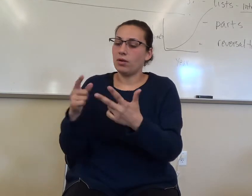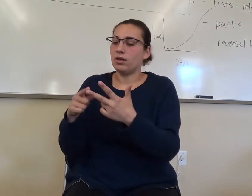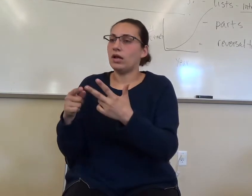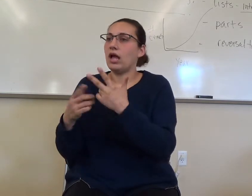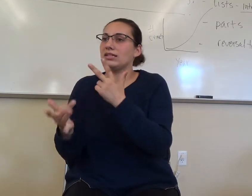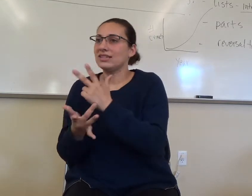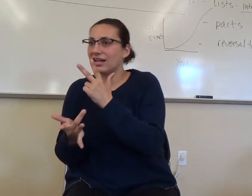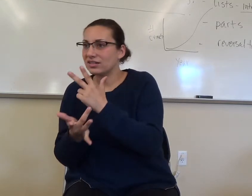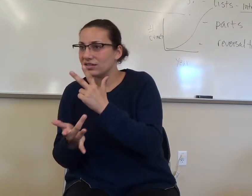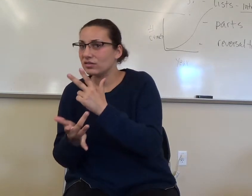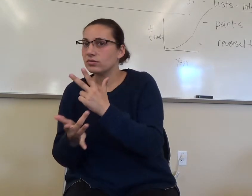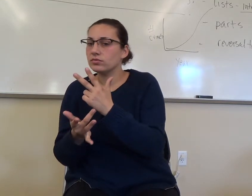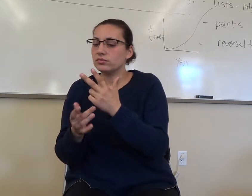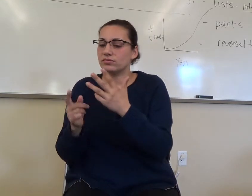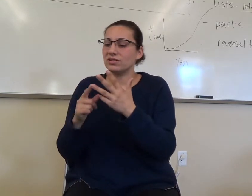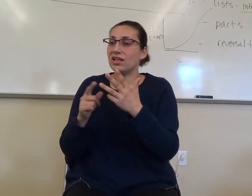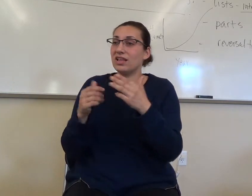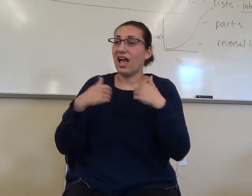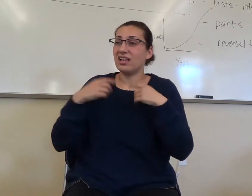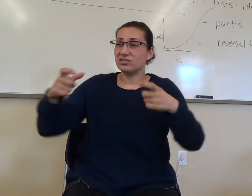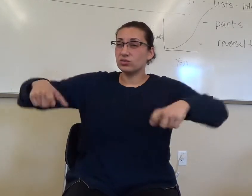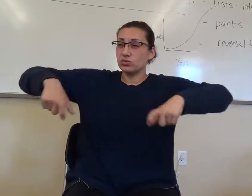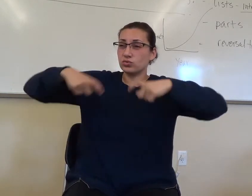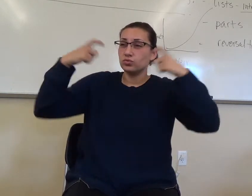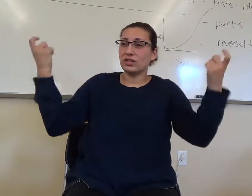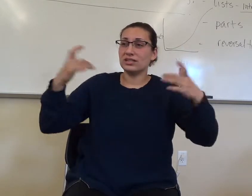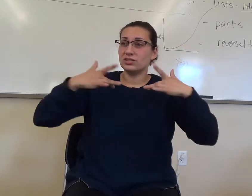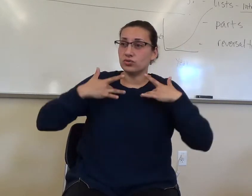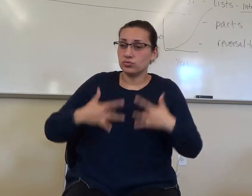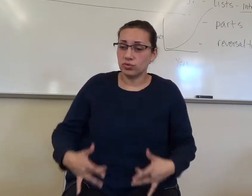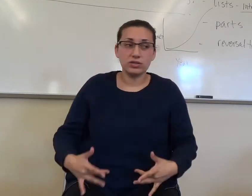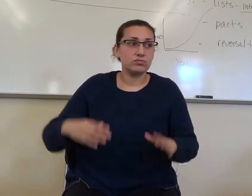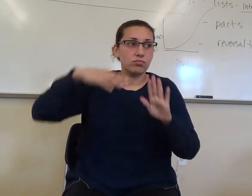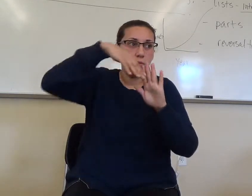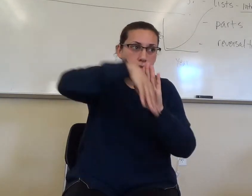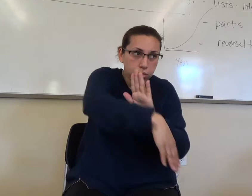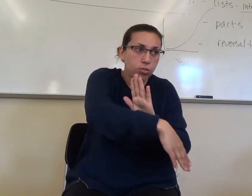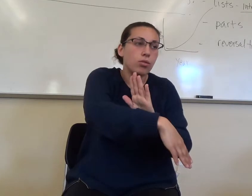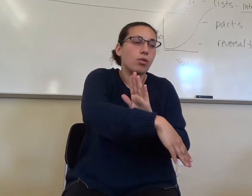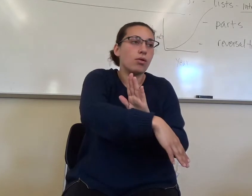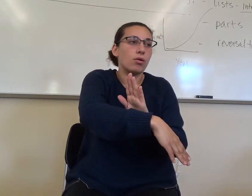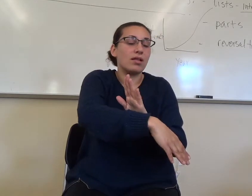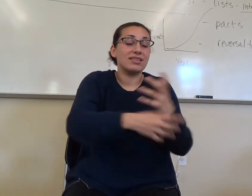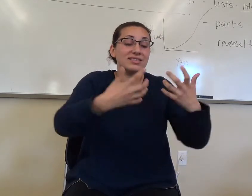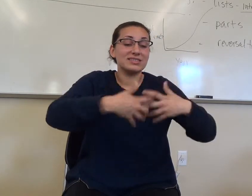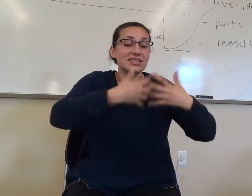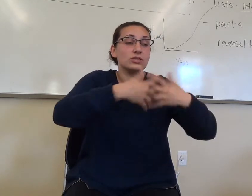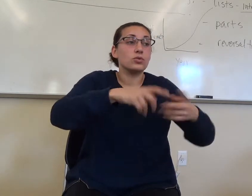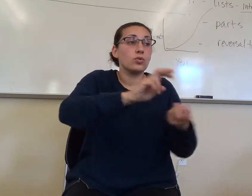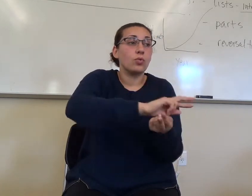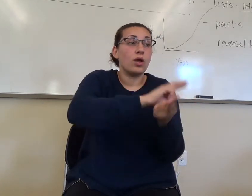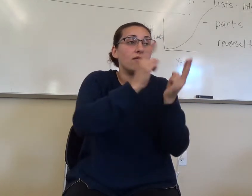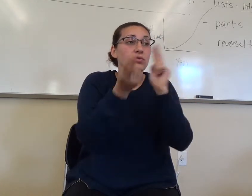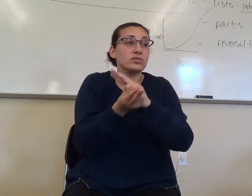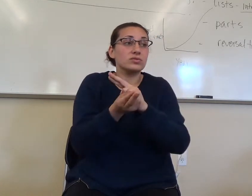There was a depression, and then the Industrial Revolution created a permanent